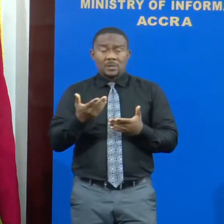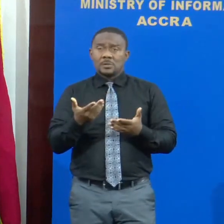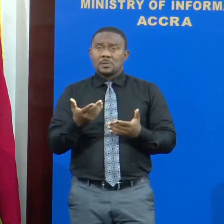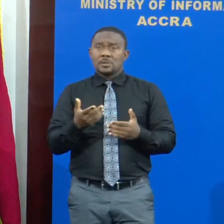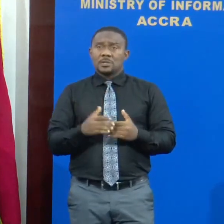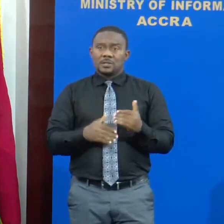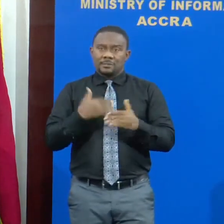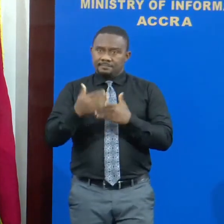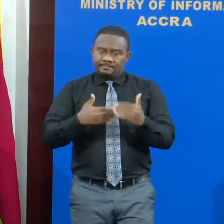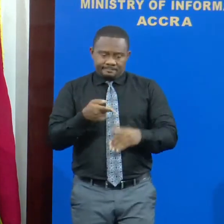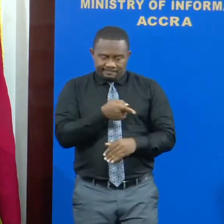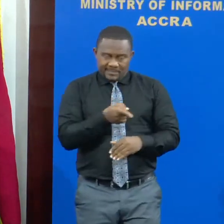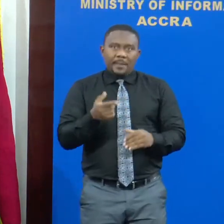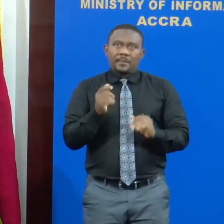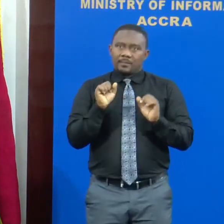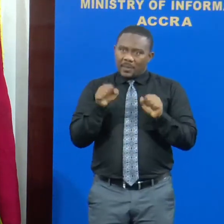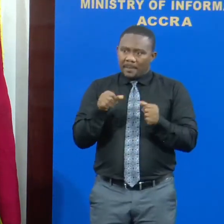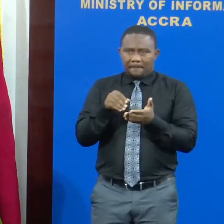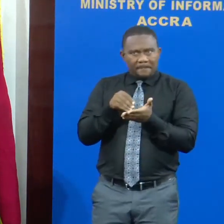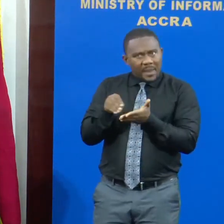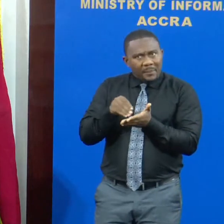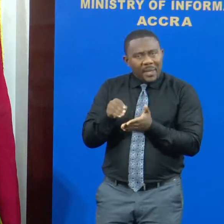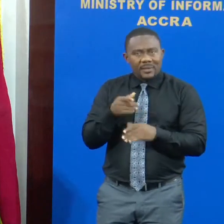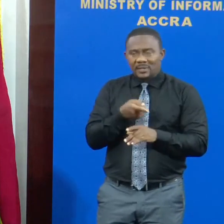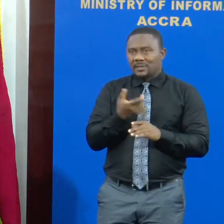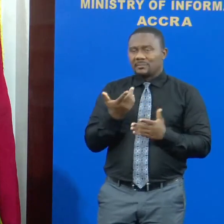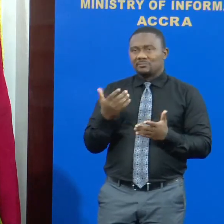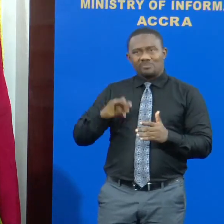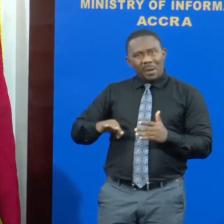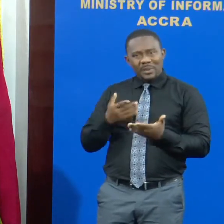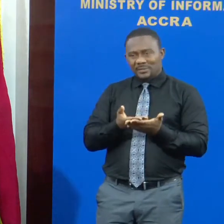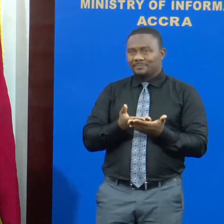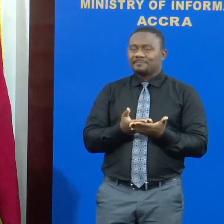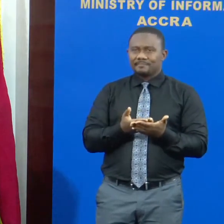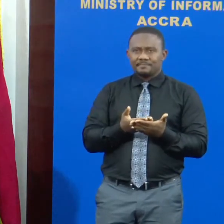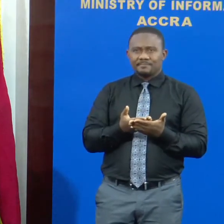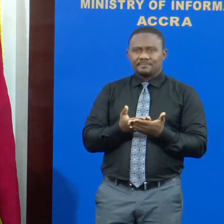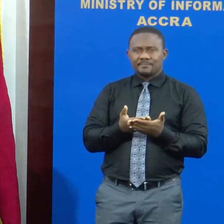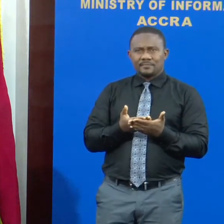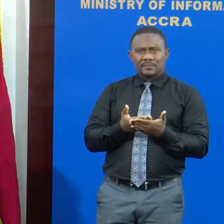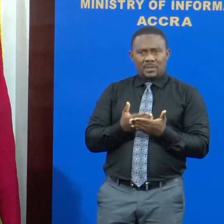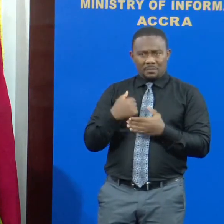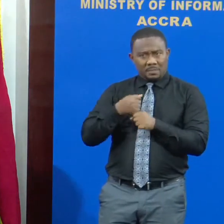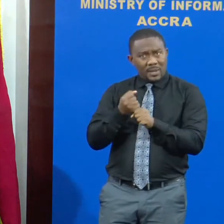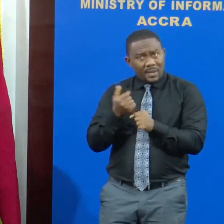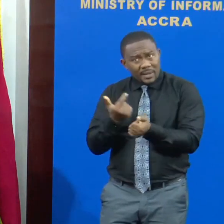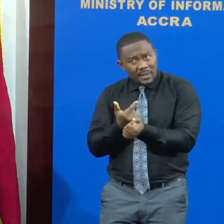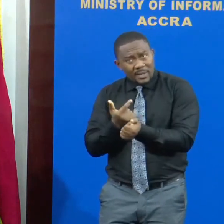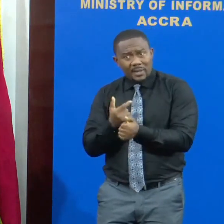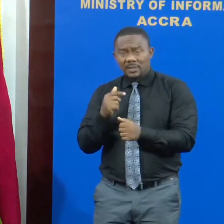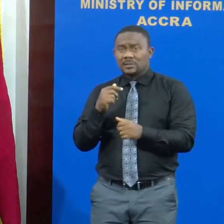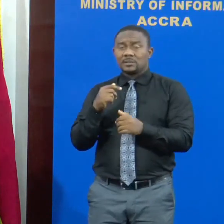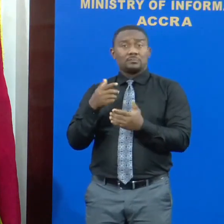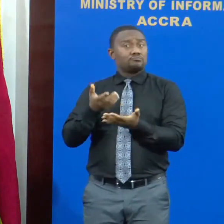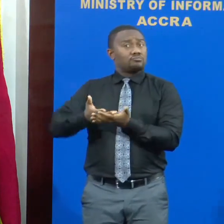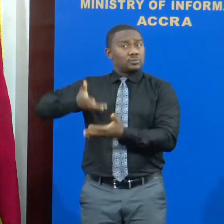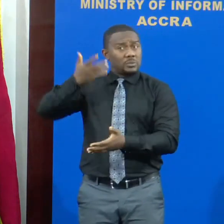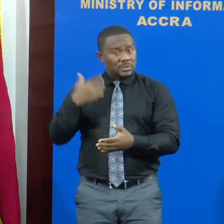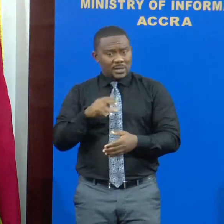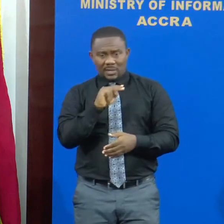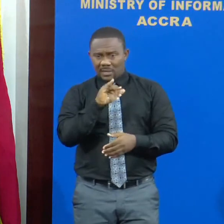It is a revenue generation enterprise which will make Ghana richer, make NIA generate